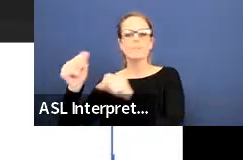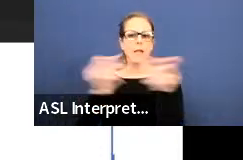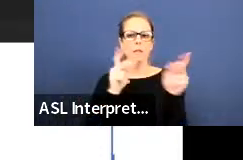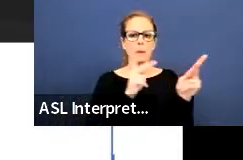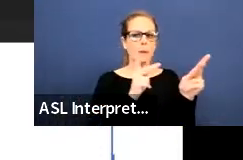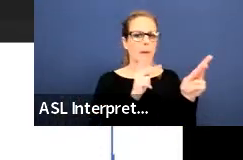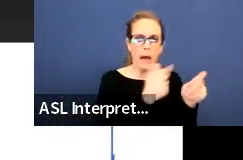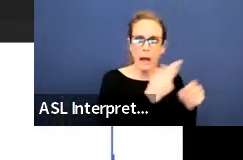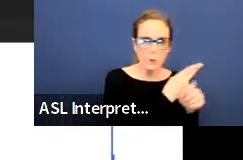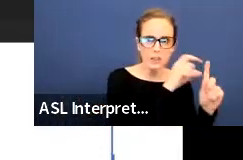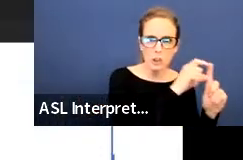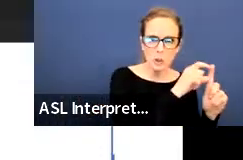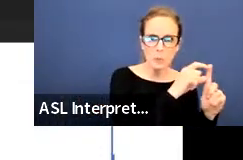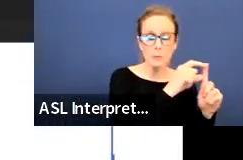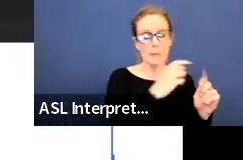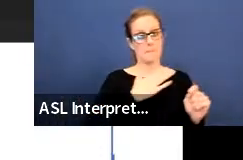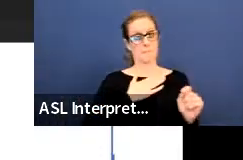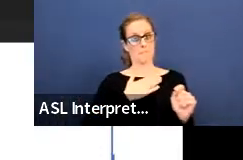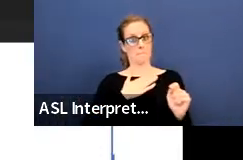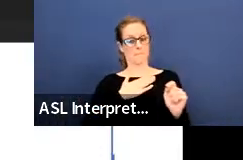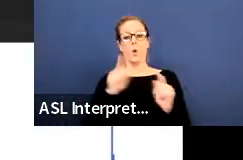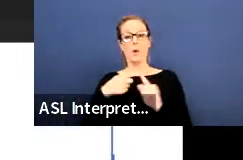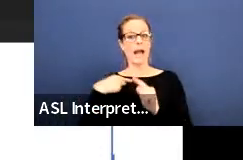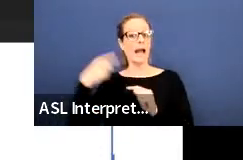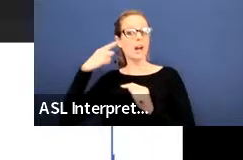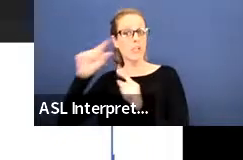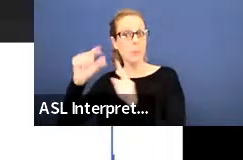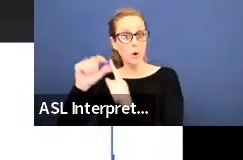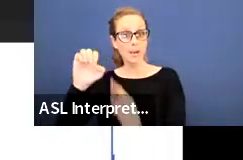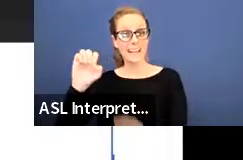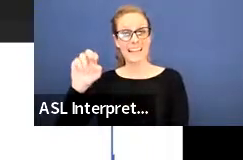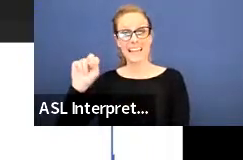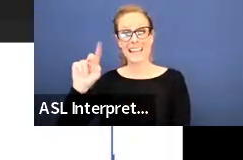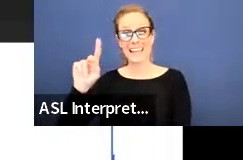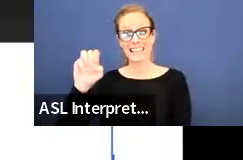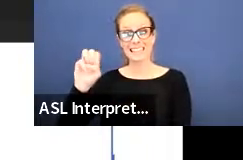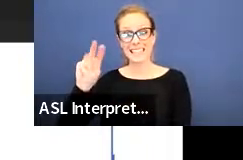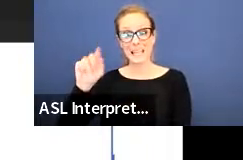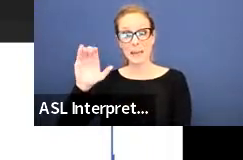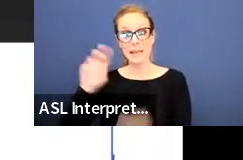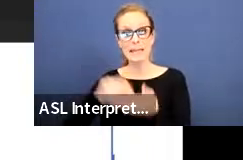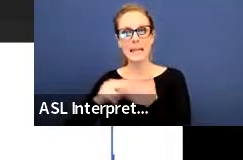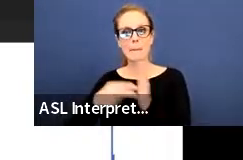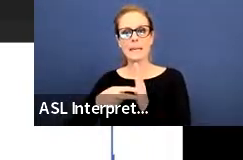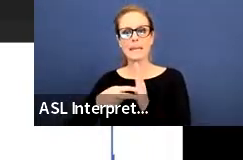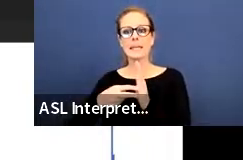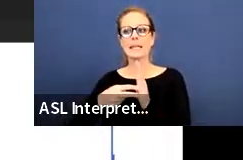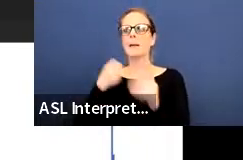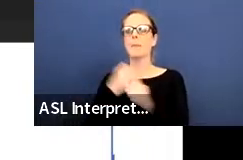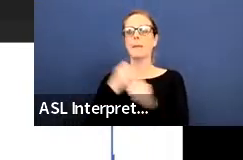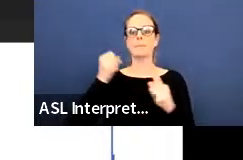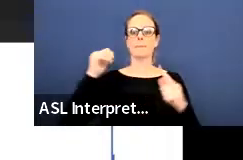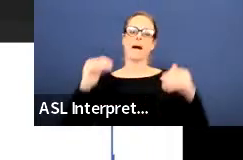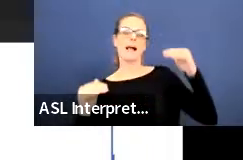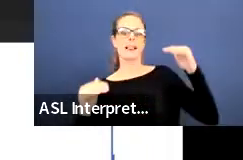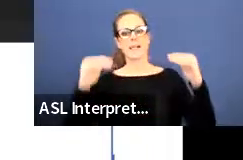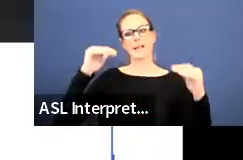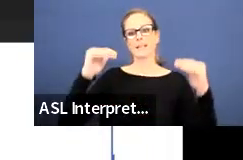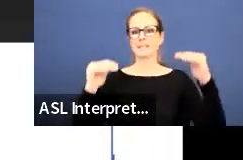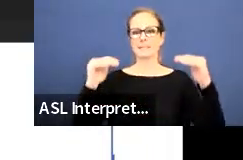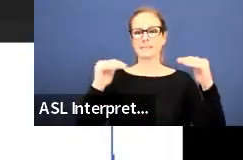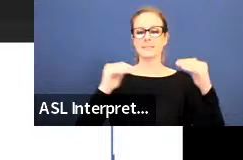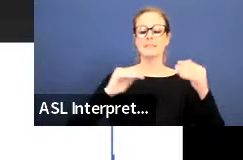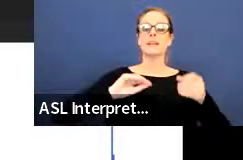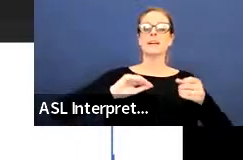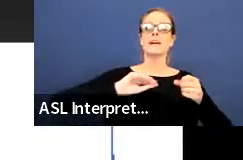using it. When I hear that term, it means something specific. It means we've reached a kind of balance between the